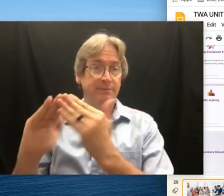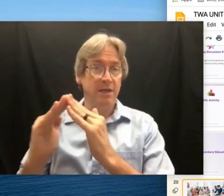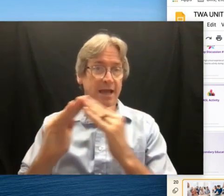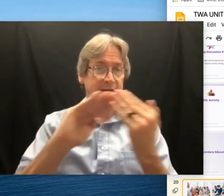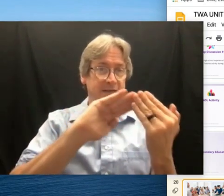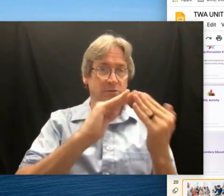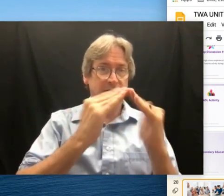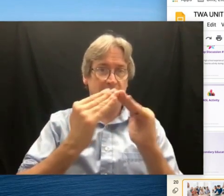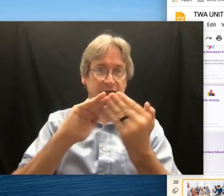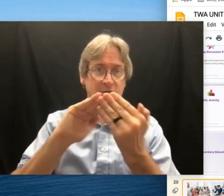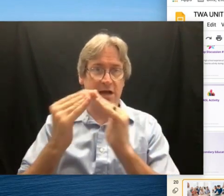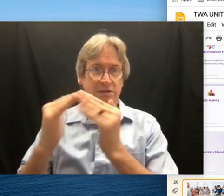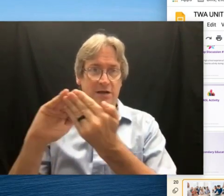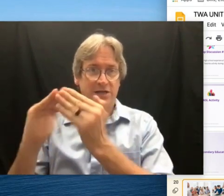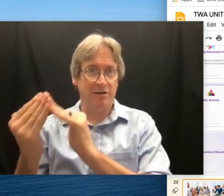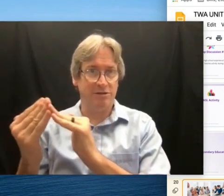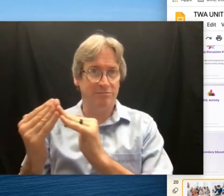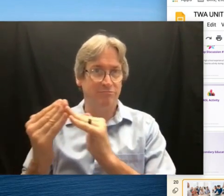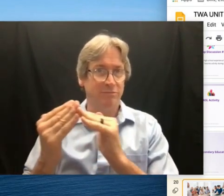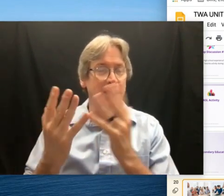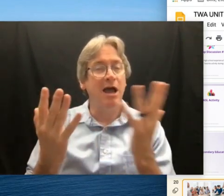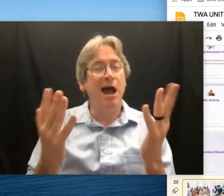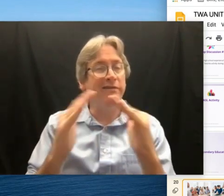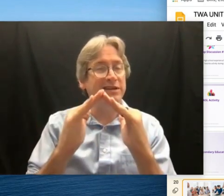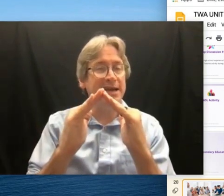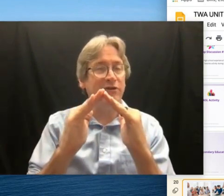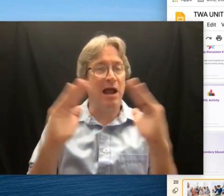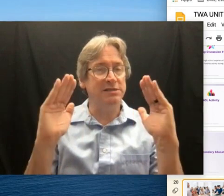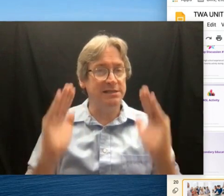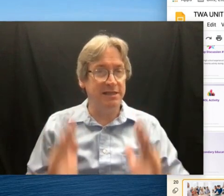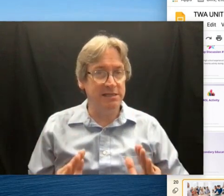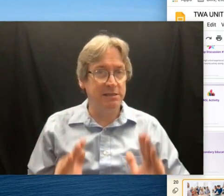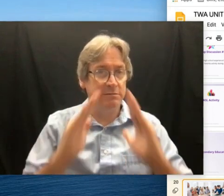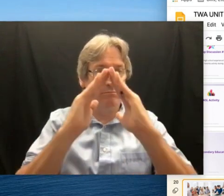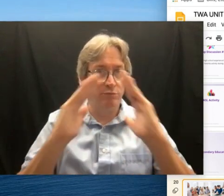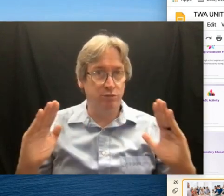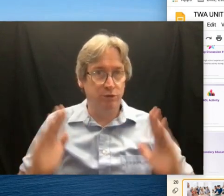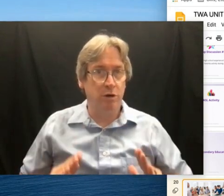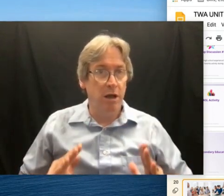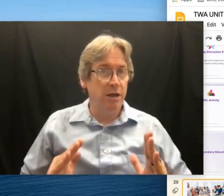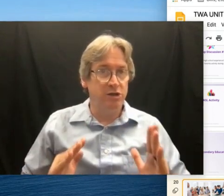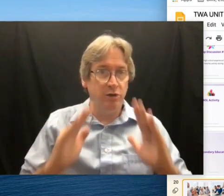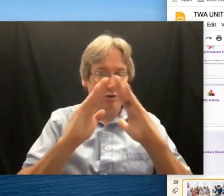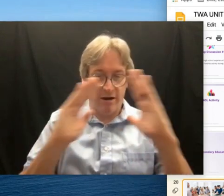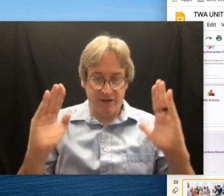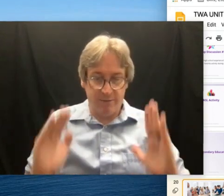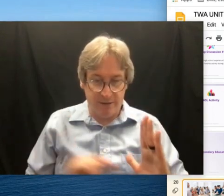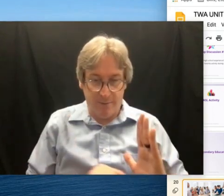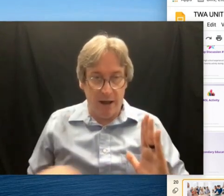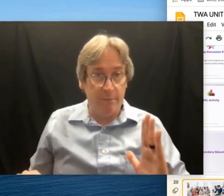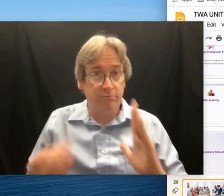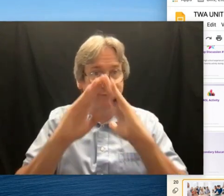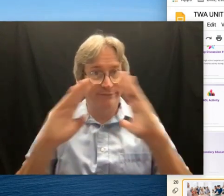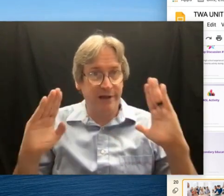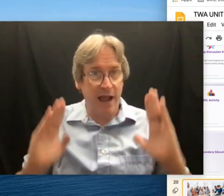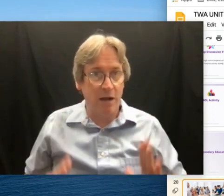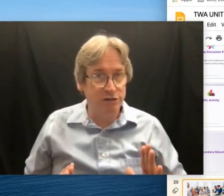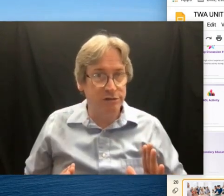city. And it's house, house, house, house, house, house. The sign for house is this. So you draw everything but the